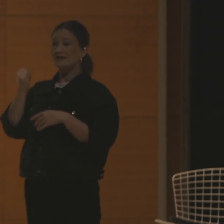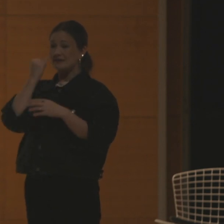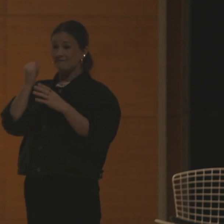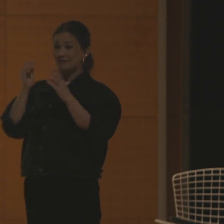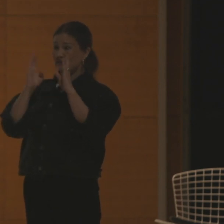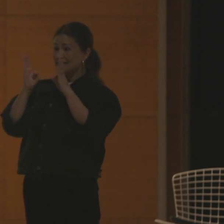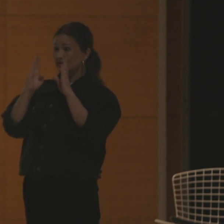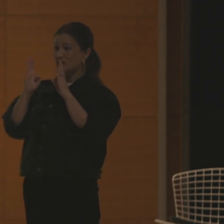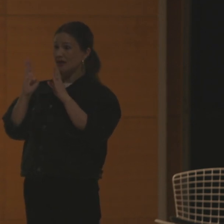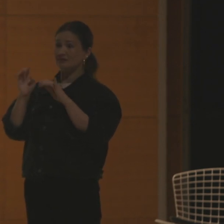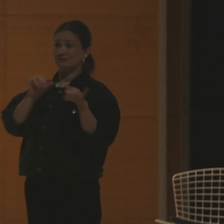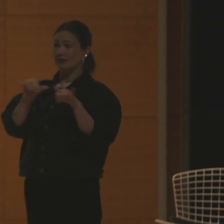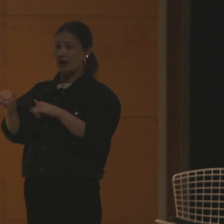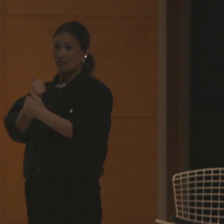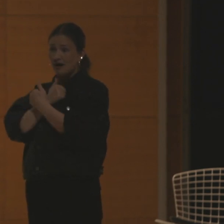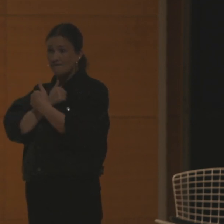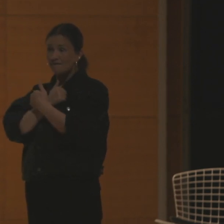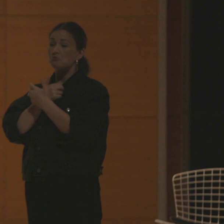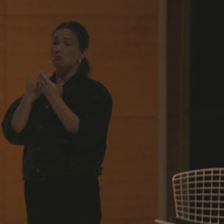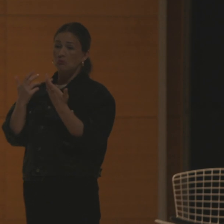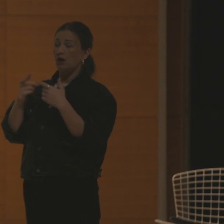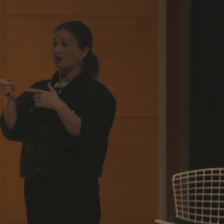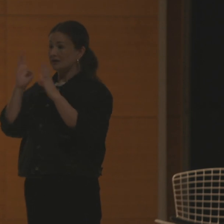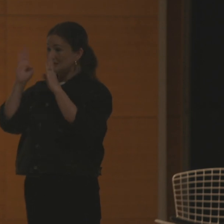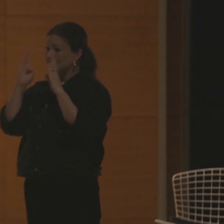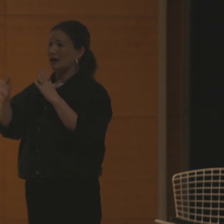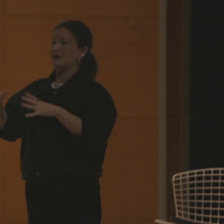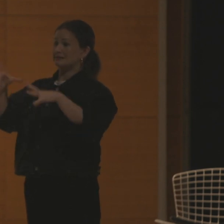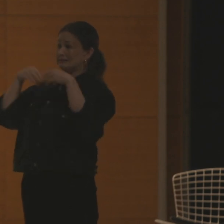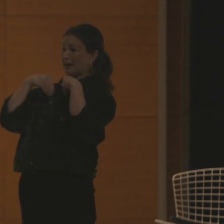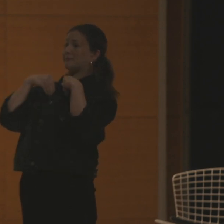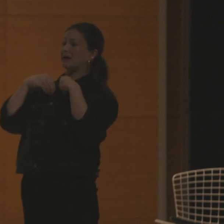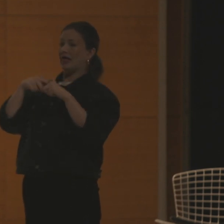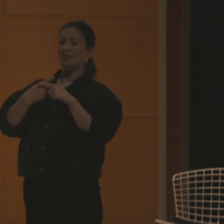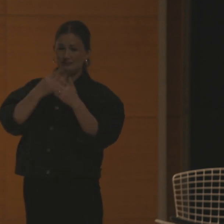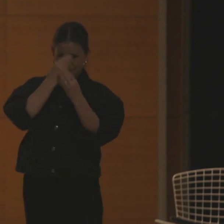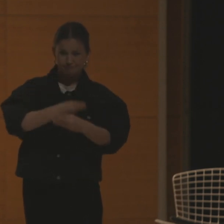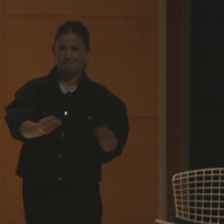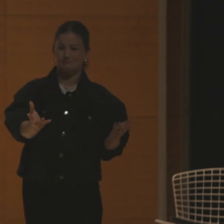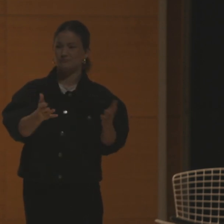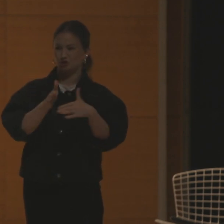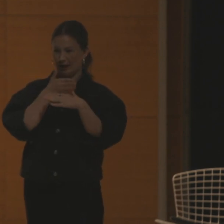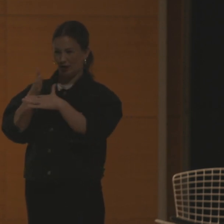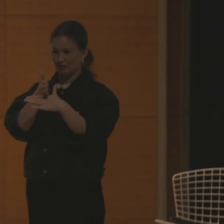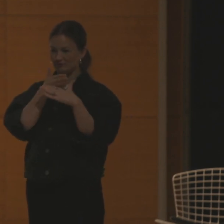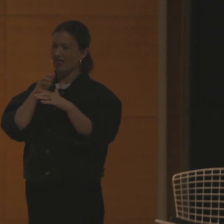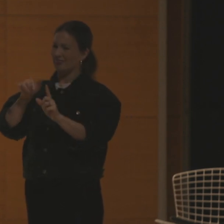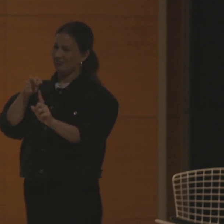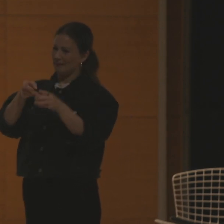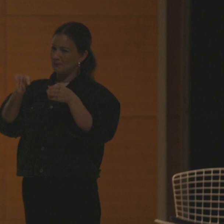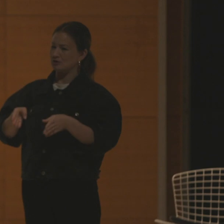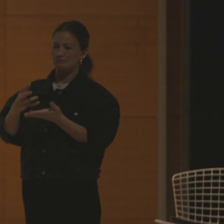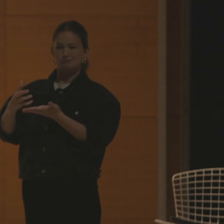think we should take the love that Morgan gives freely and without expectation and return it tenfold. For here's a person who deserves all the attention